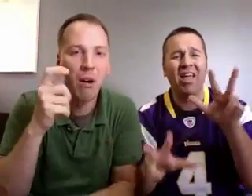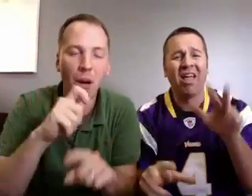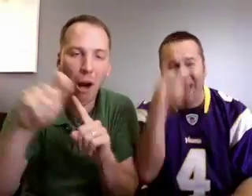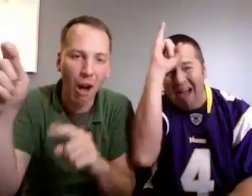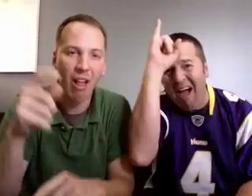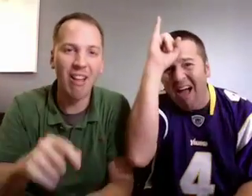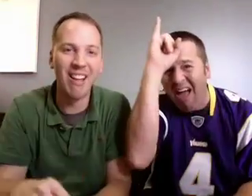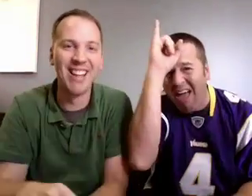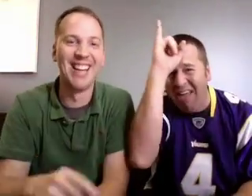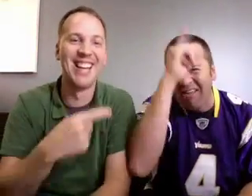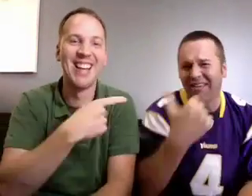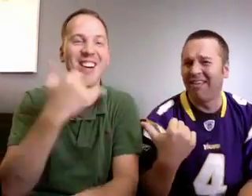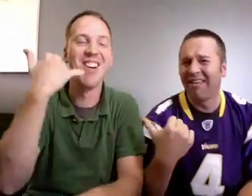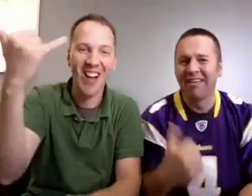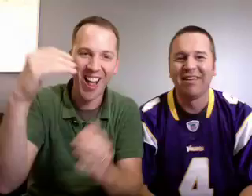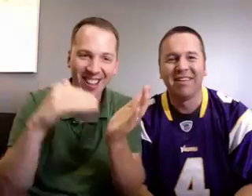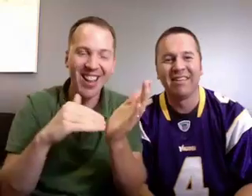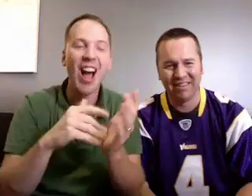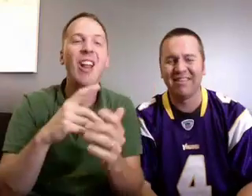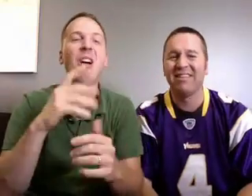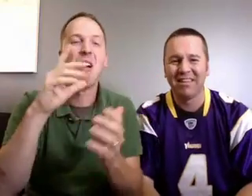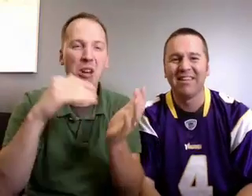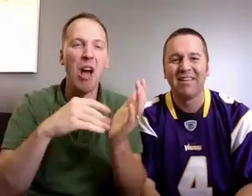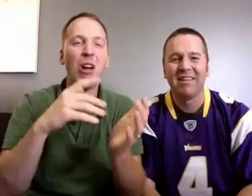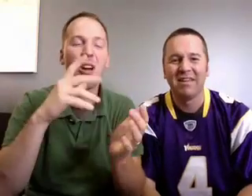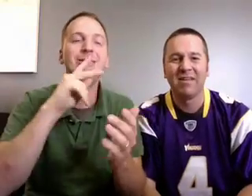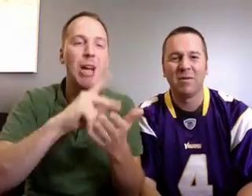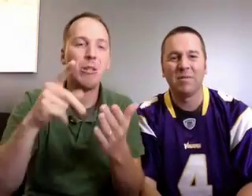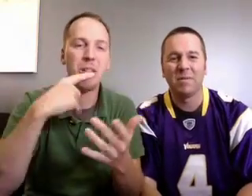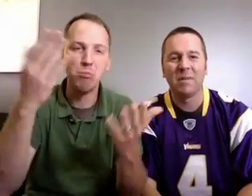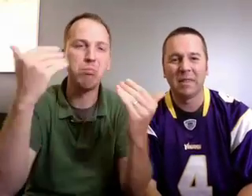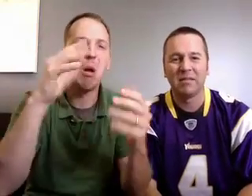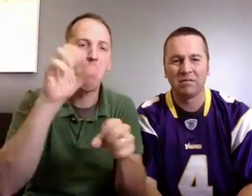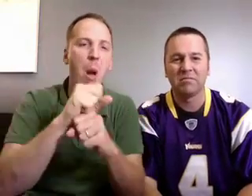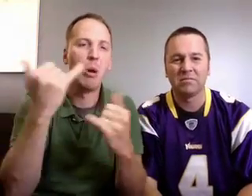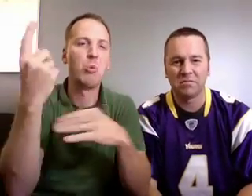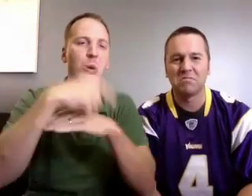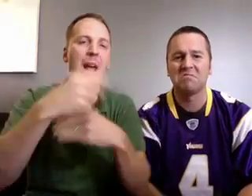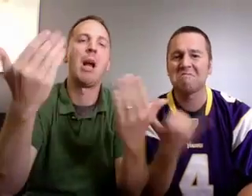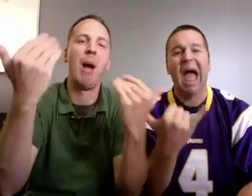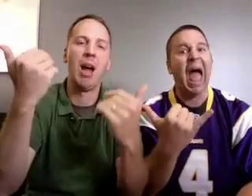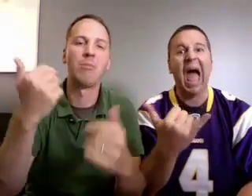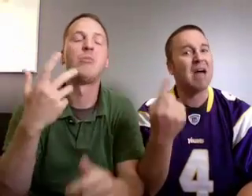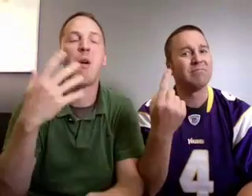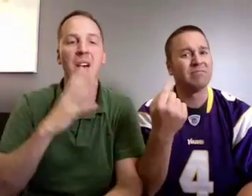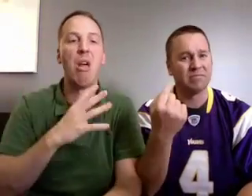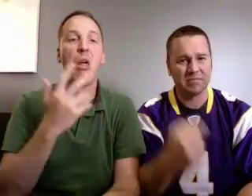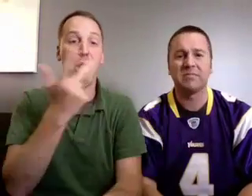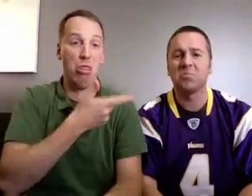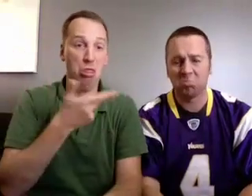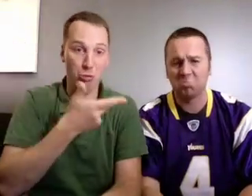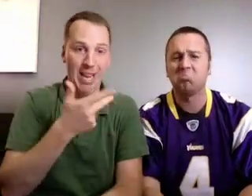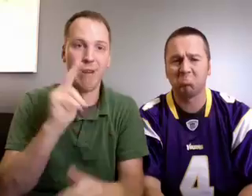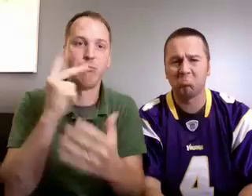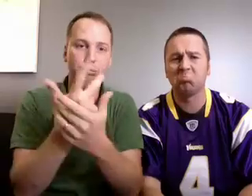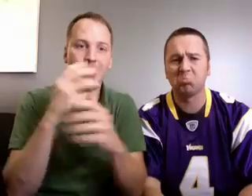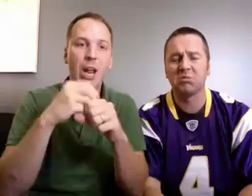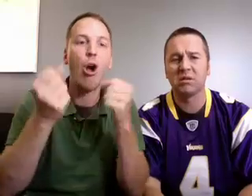was ignorant. So he called the doctor, and the secretary said, "Yeah, come on, you can have an appointment today. Come on, right now, get in here." All right, so the three of us hopped into